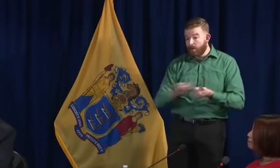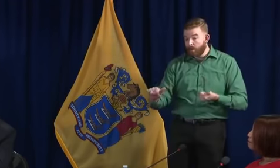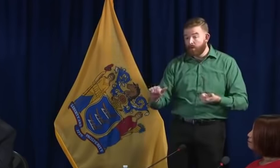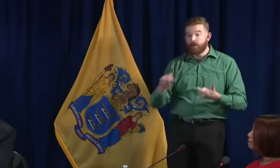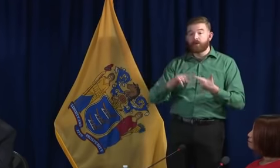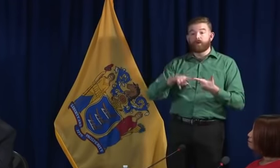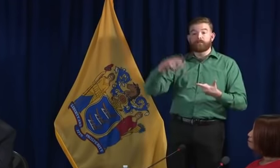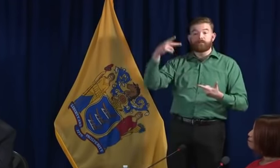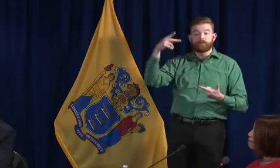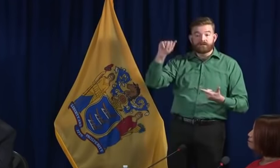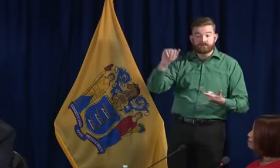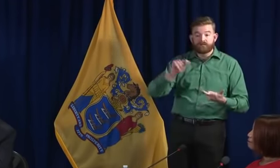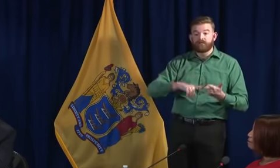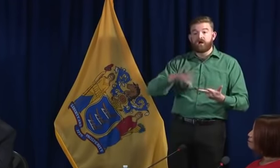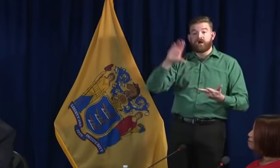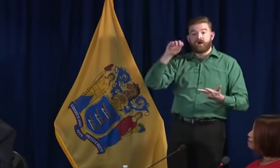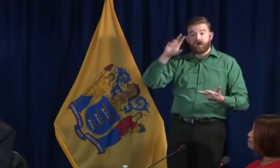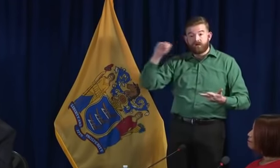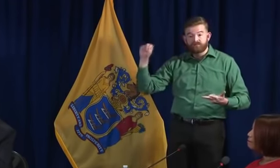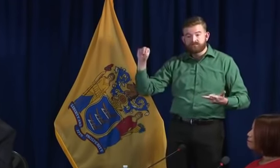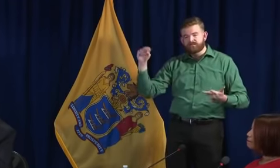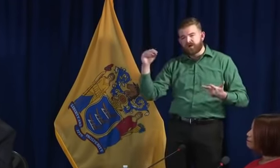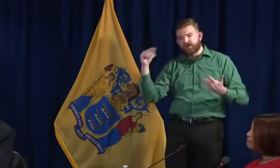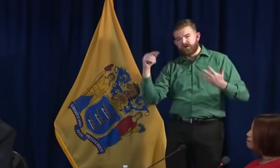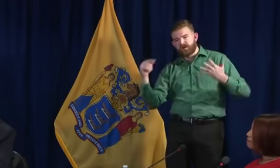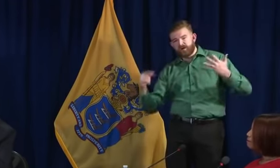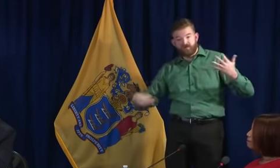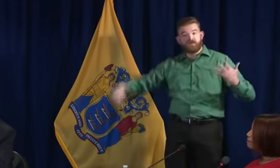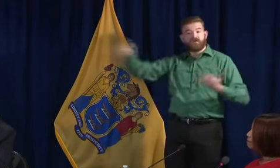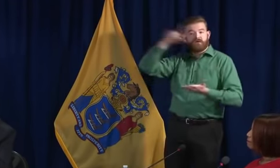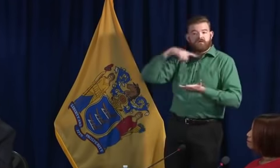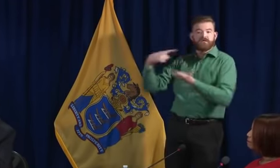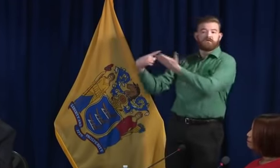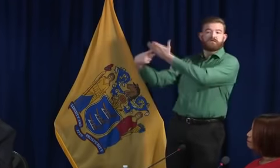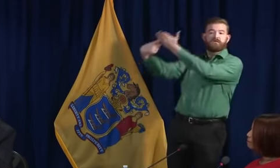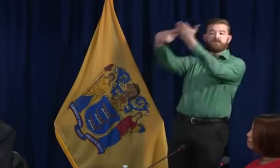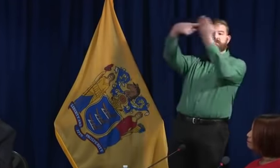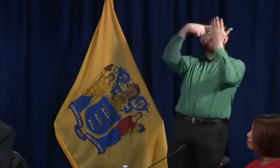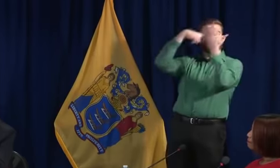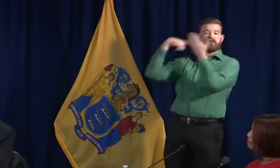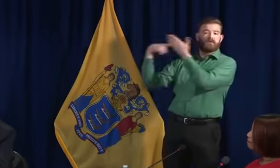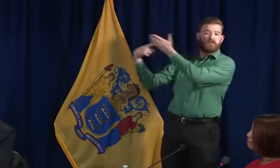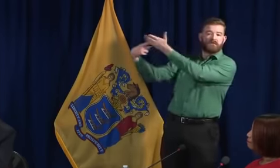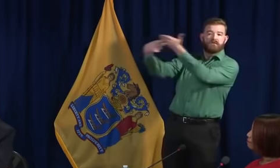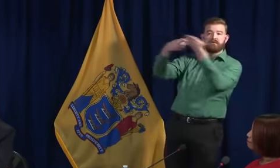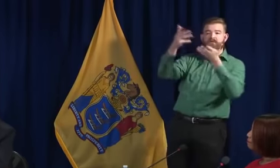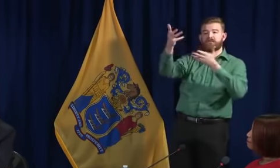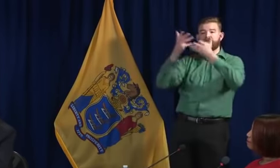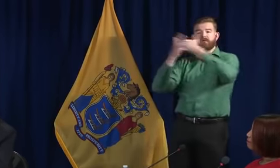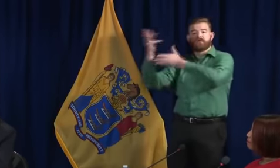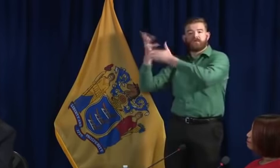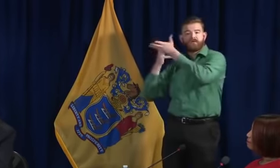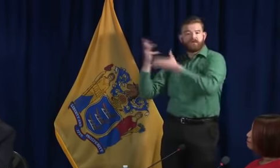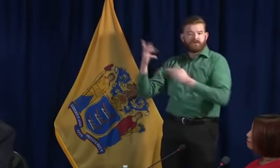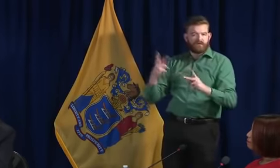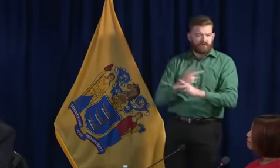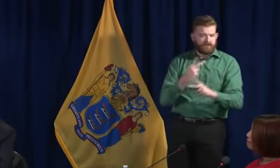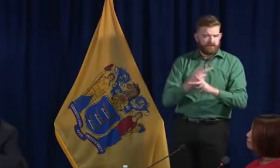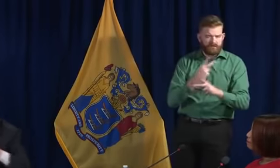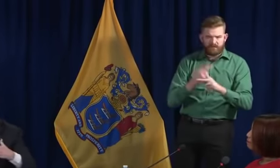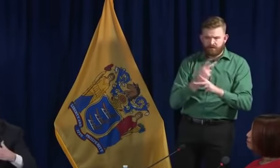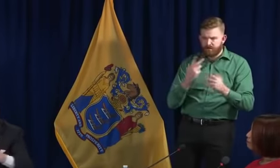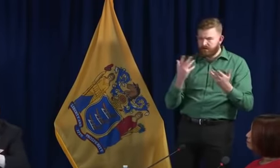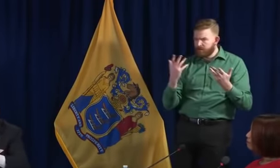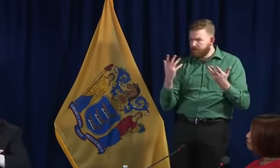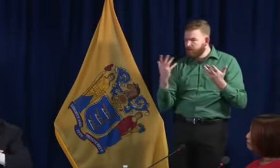the only ones, but we are constantly thinking through where our commonalities are, and there are many. And if